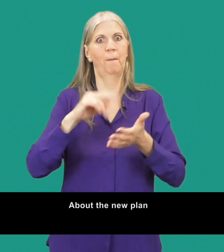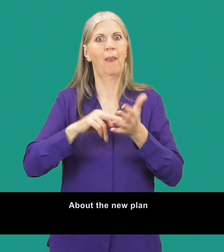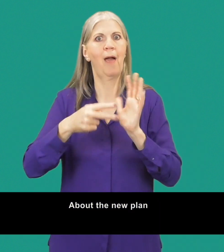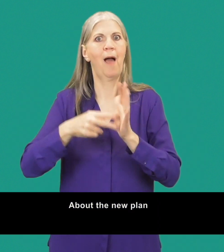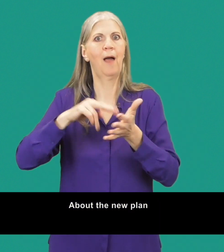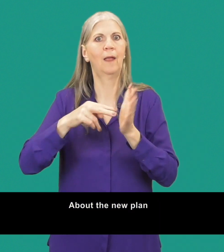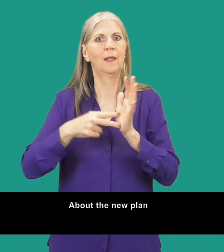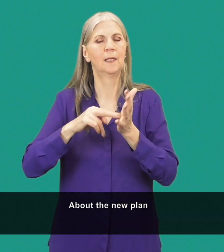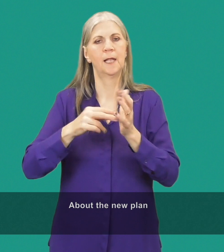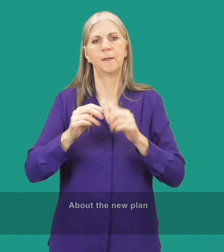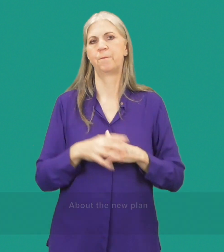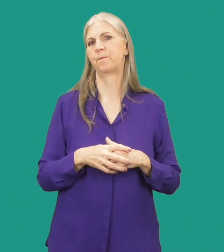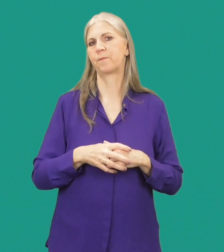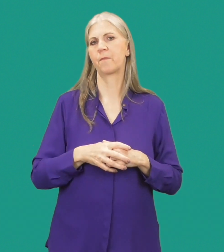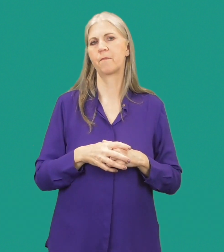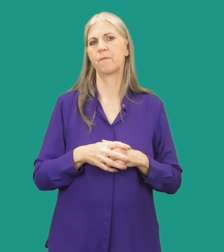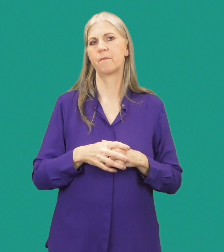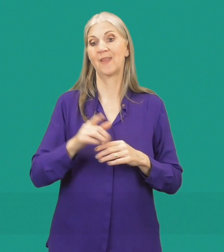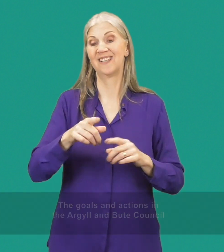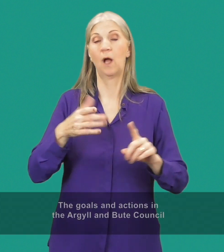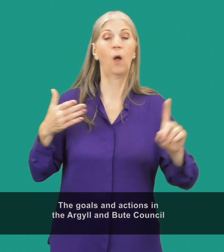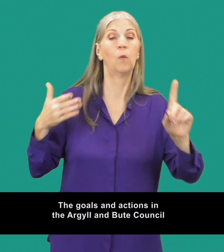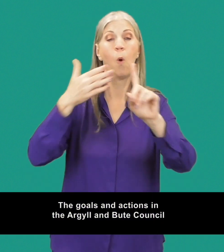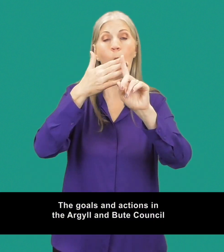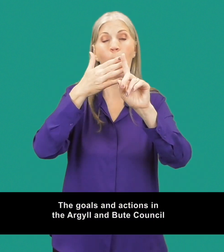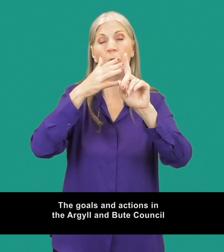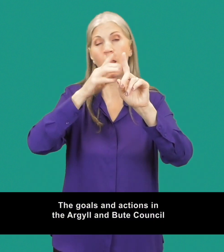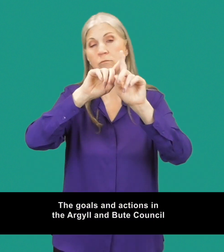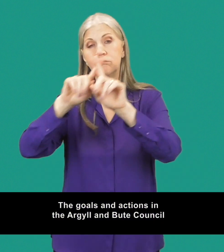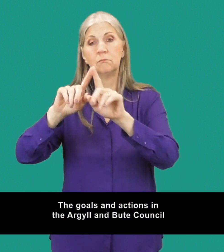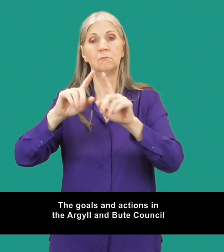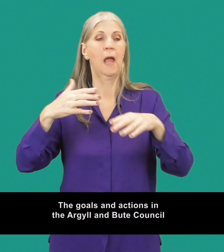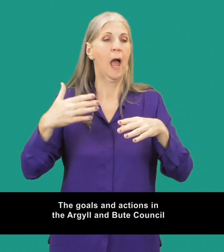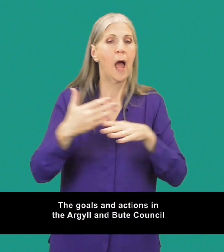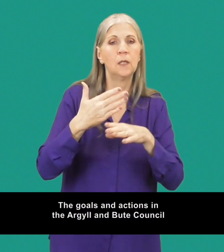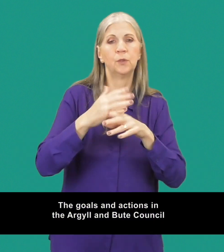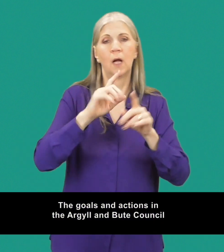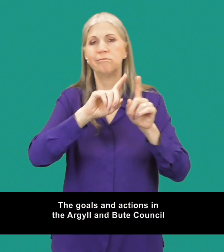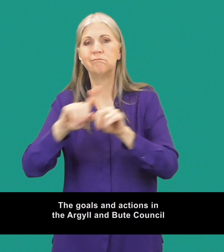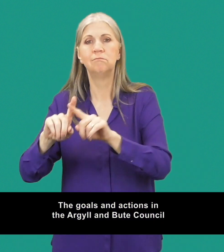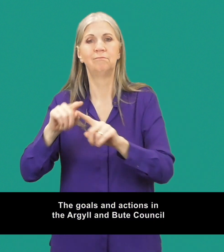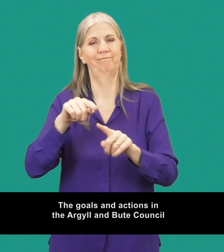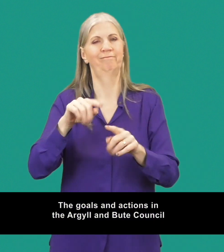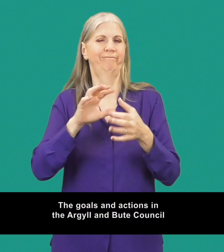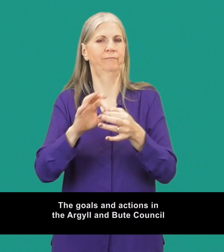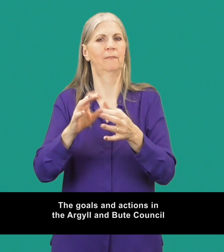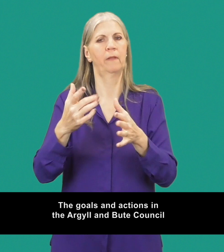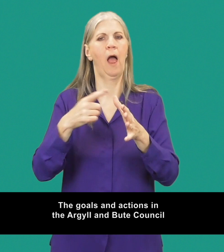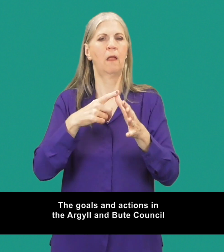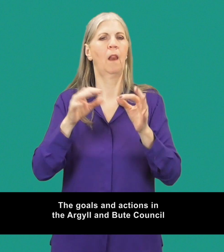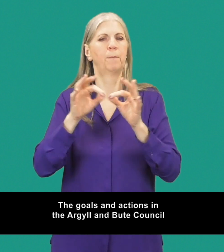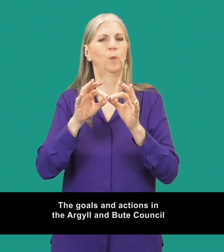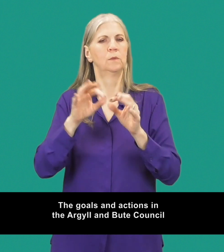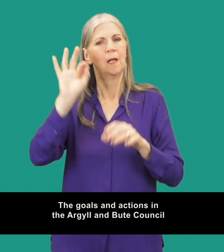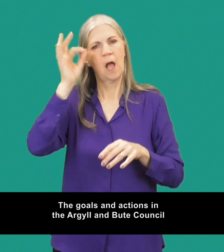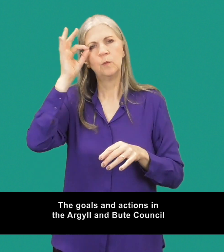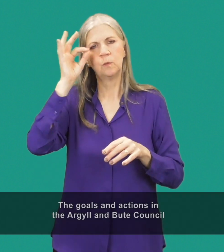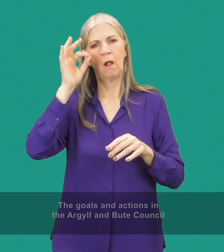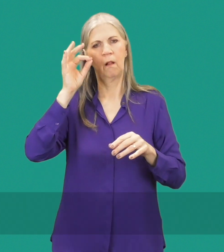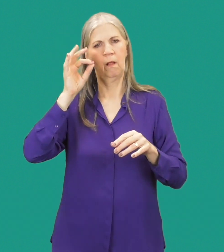The goals and actions in the Argyll and Bute Council British Sign Language Plan